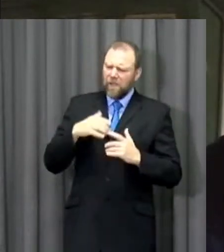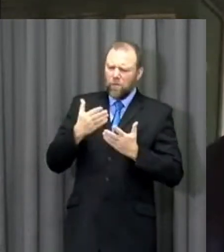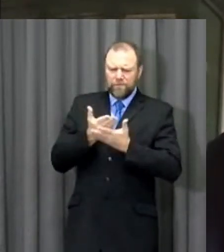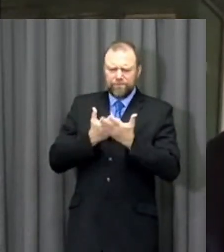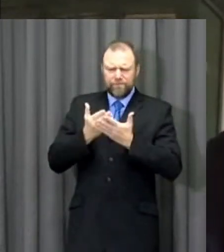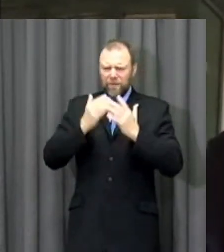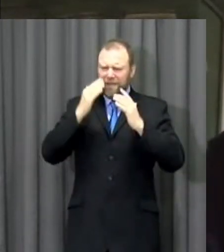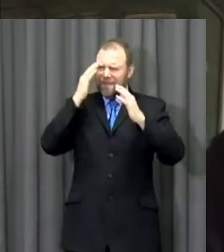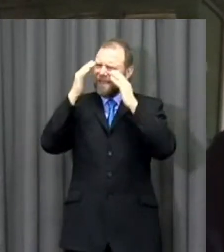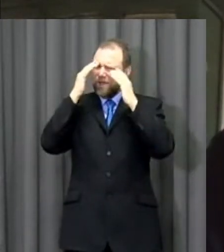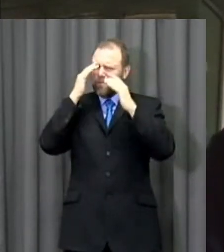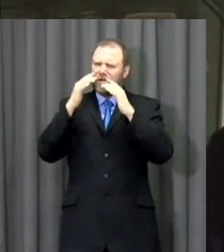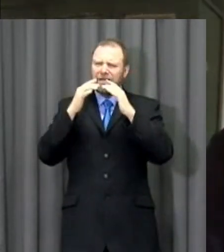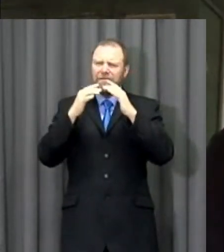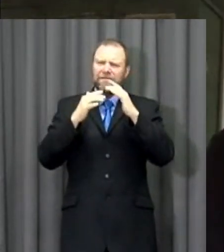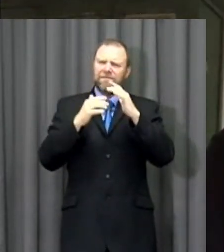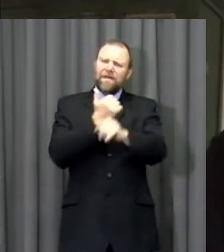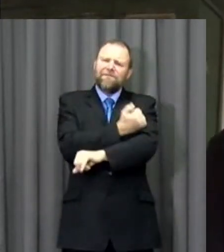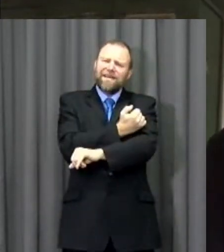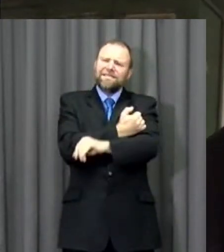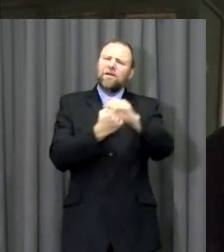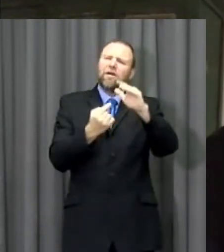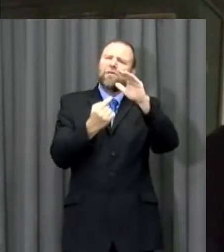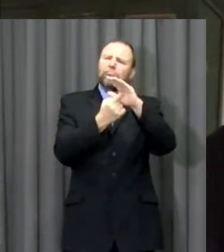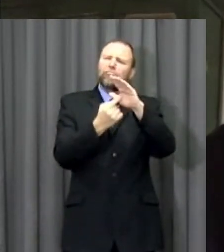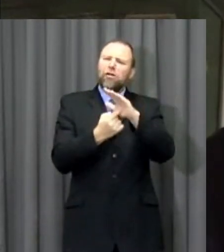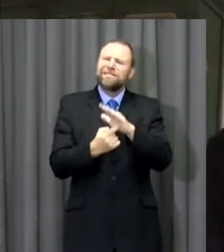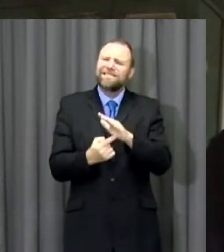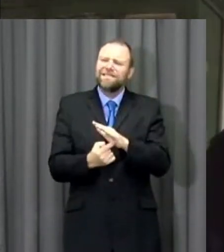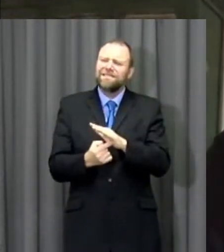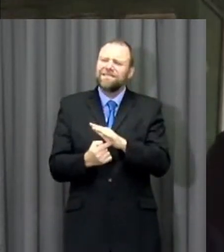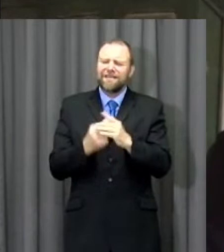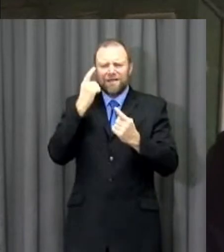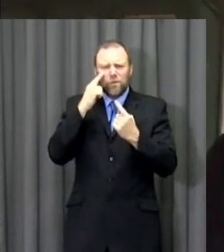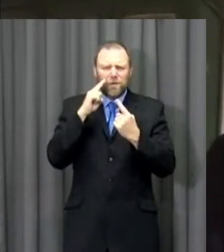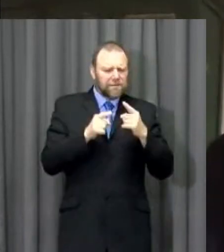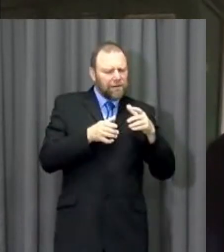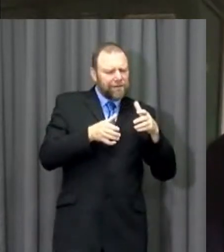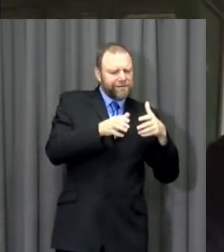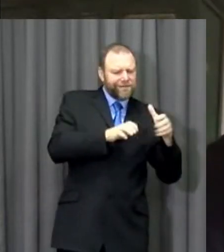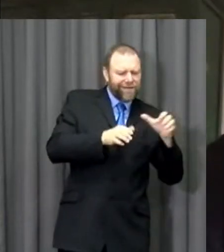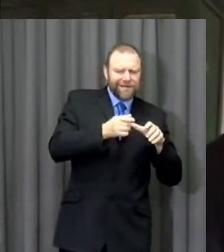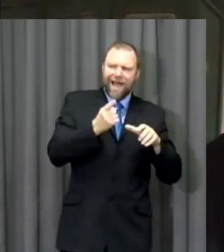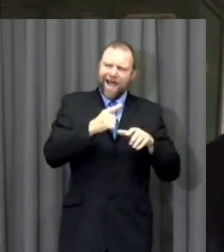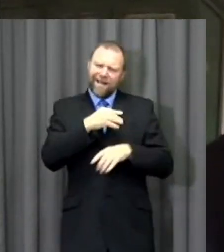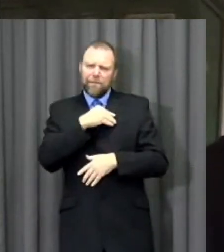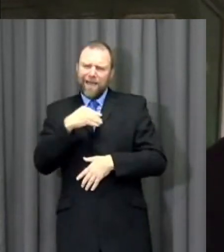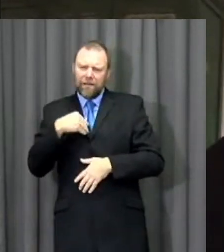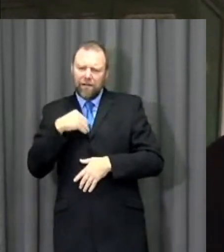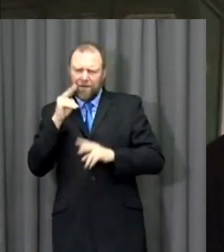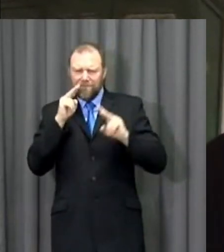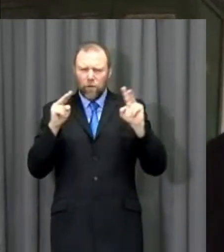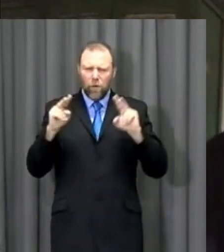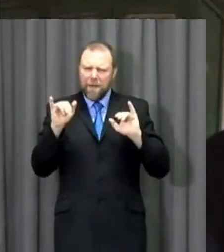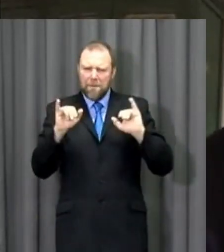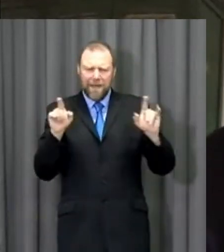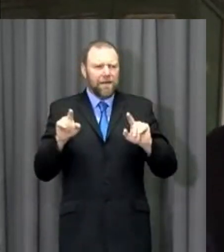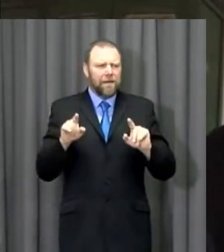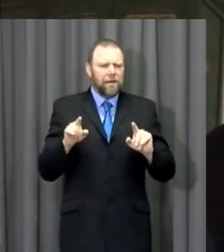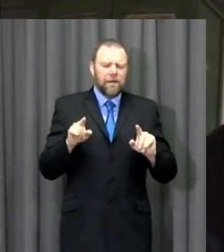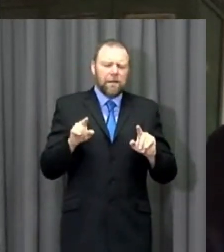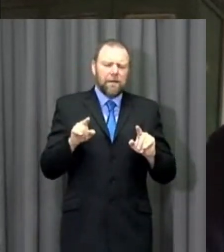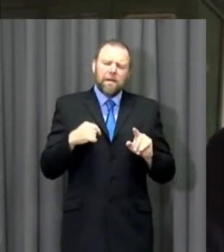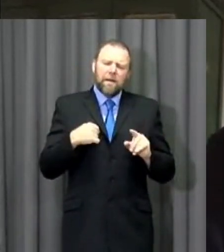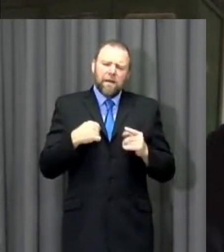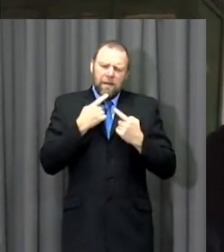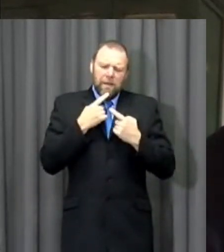priorities. I suspect there's both a science and a medical angle to this, so I'd like to hear from both of you, if I may. And can I say at the